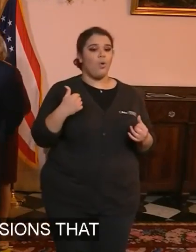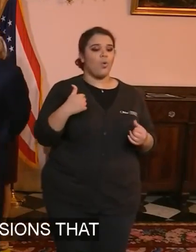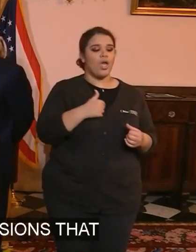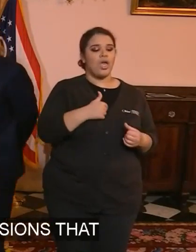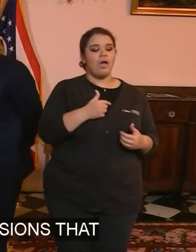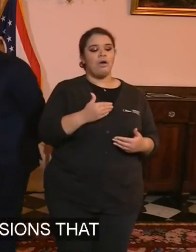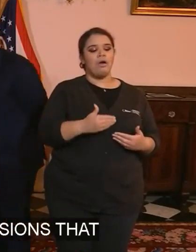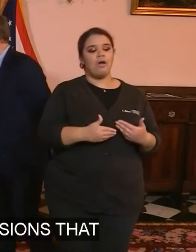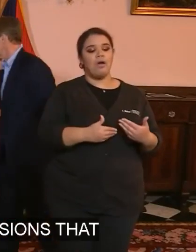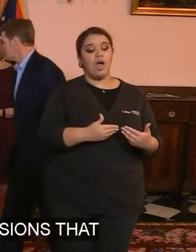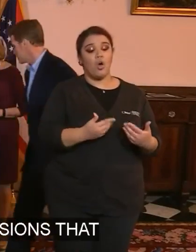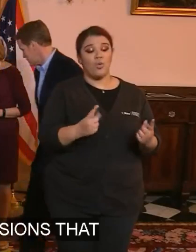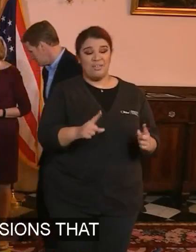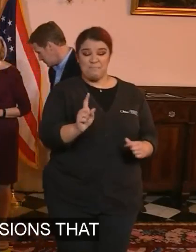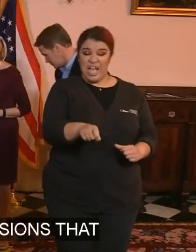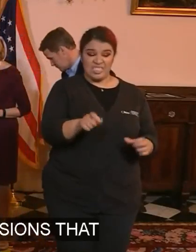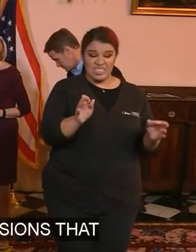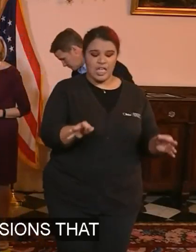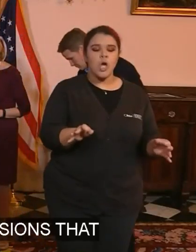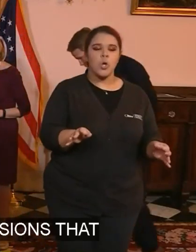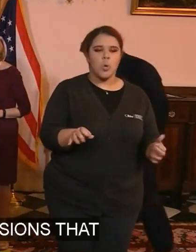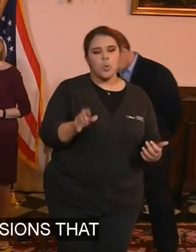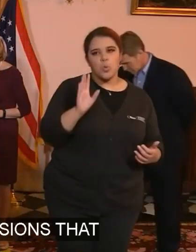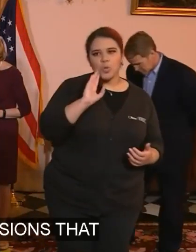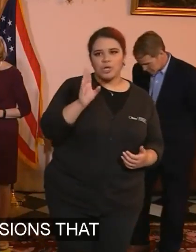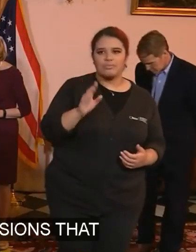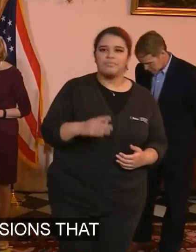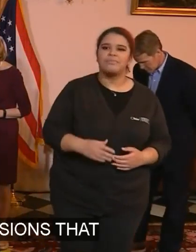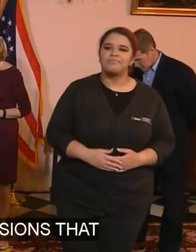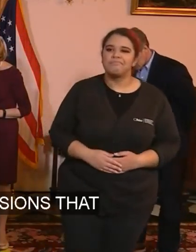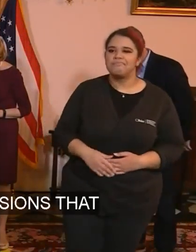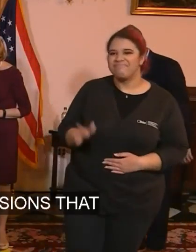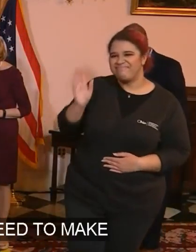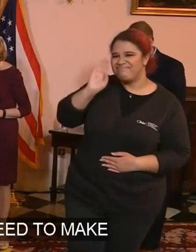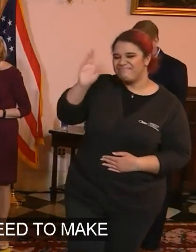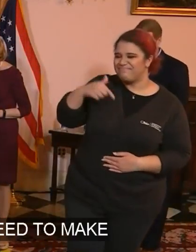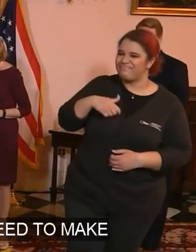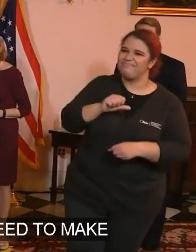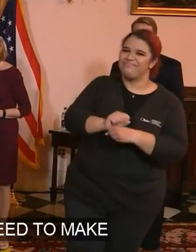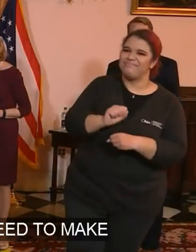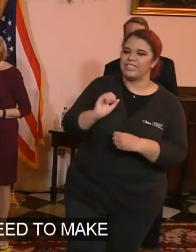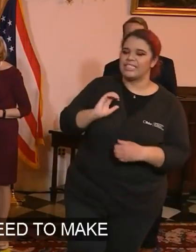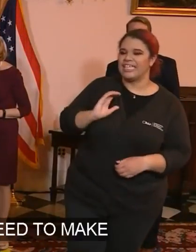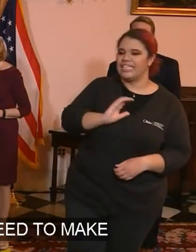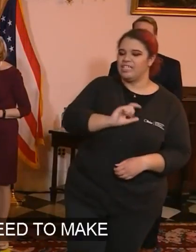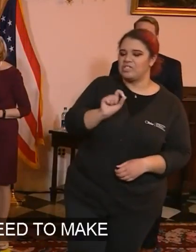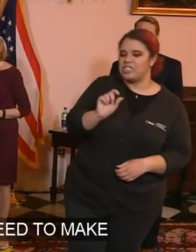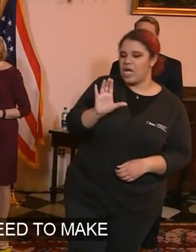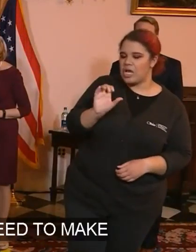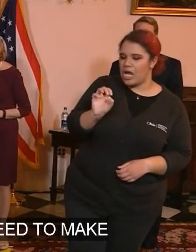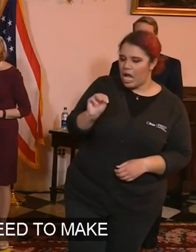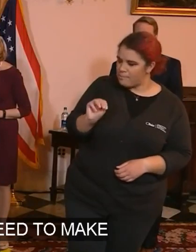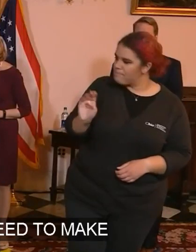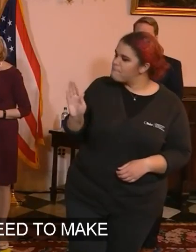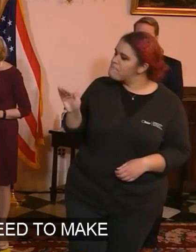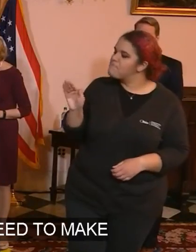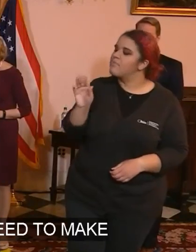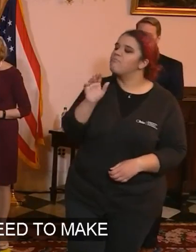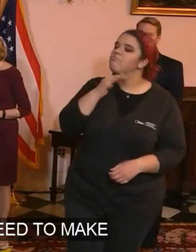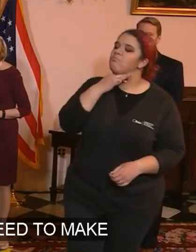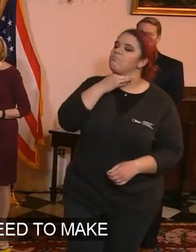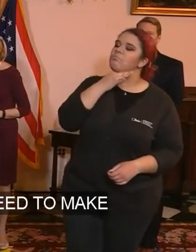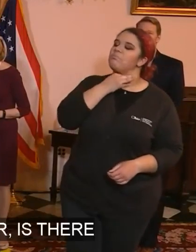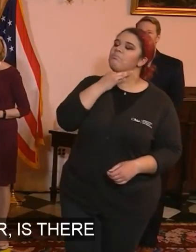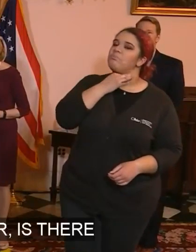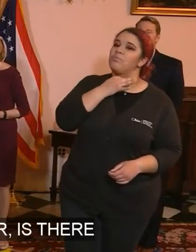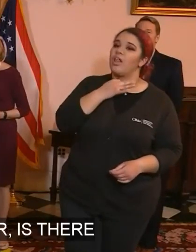you. This is Laura Hancock from Cleveland.com. Dr. Acton, is there a plan to report the number